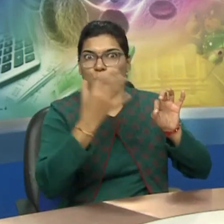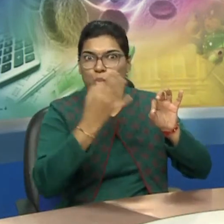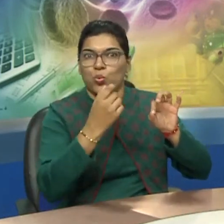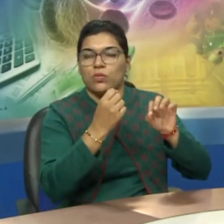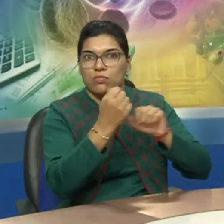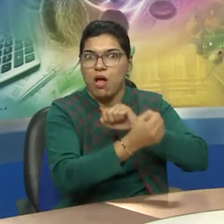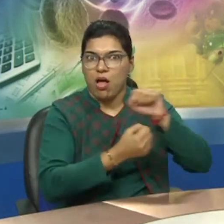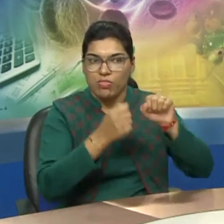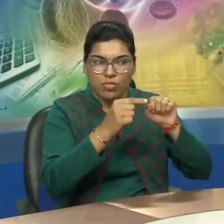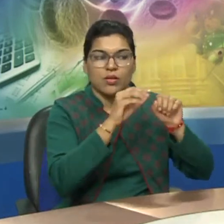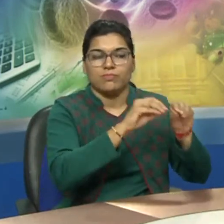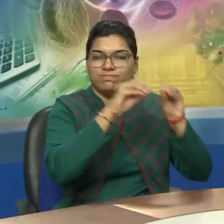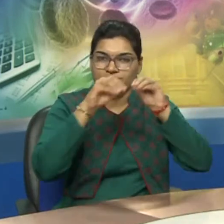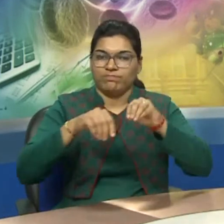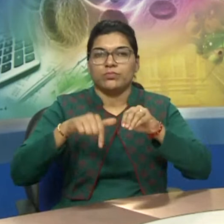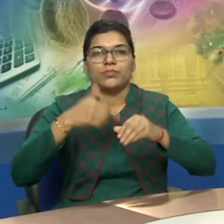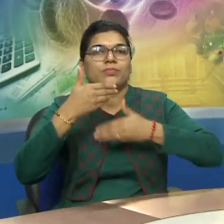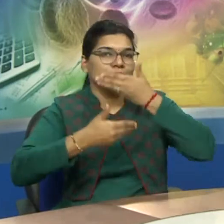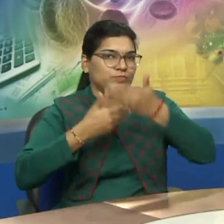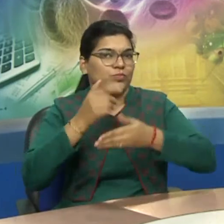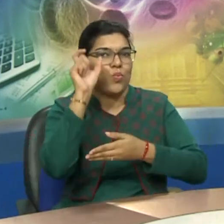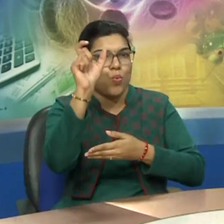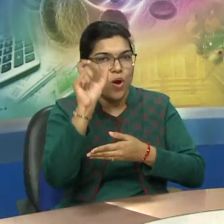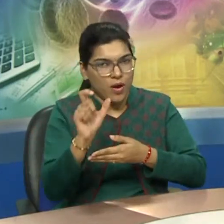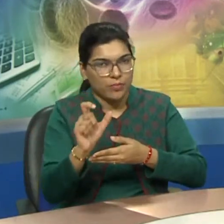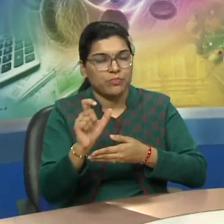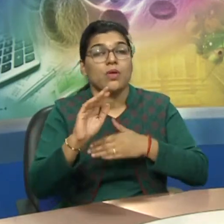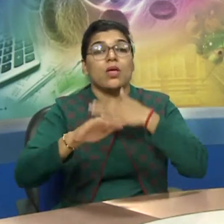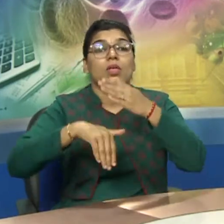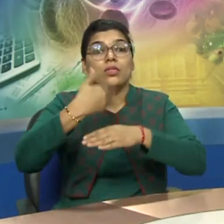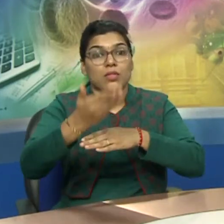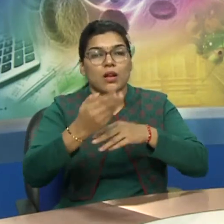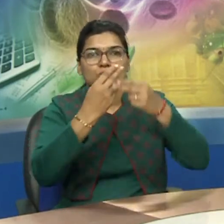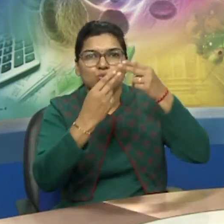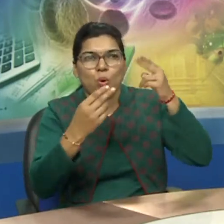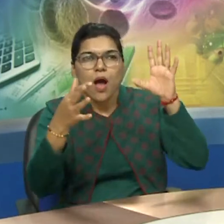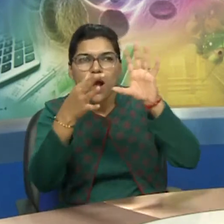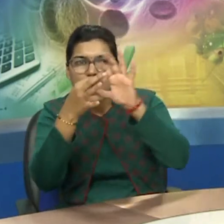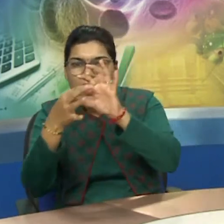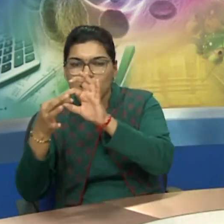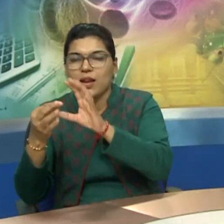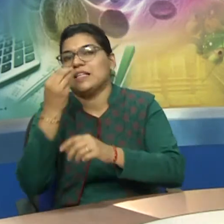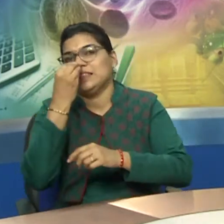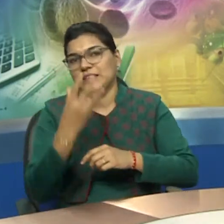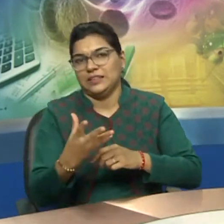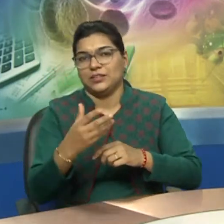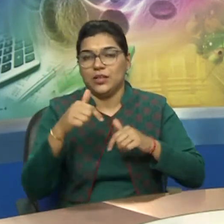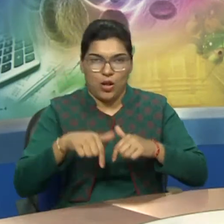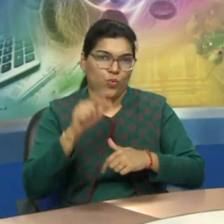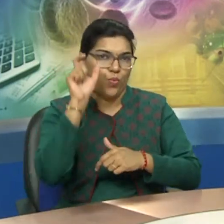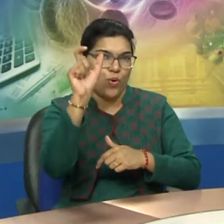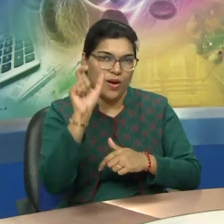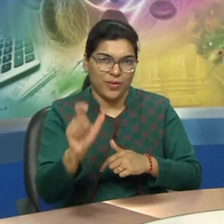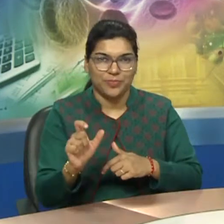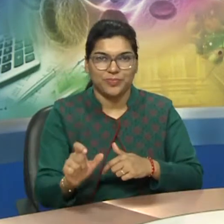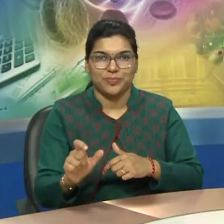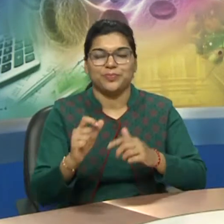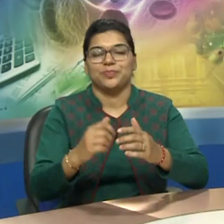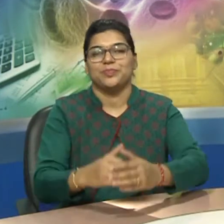2. So these are all new words. After learning all these lessons, we will begin our